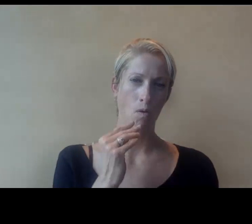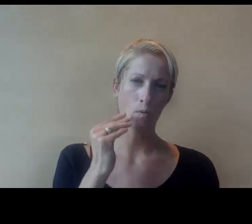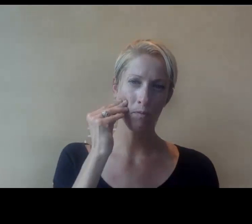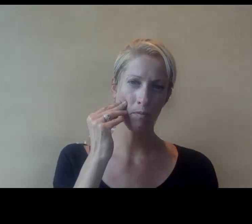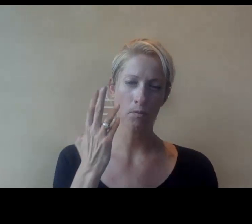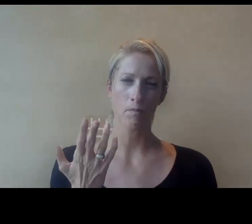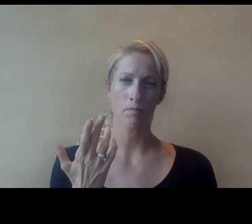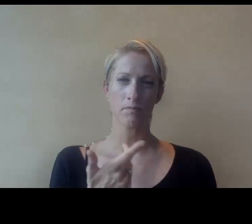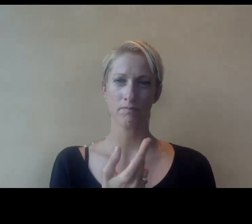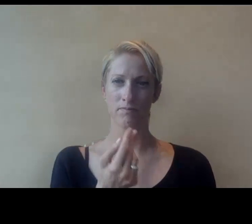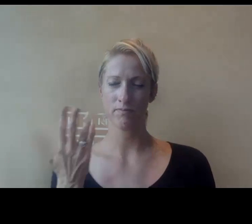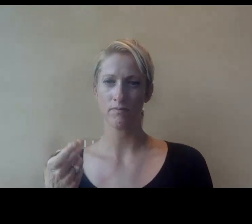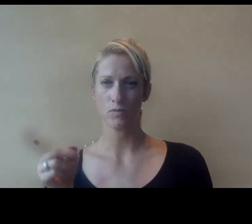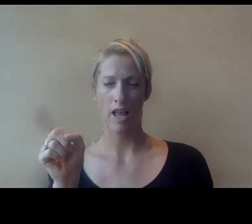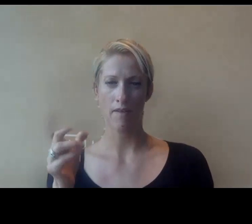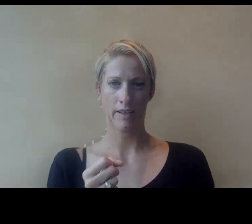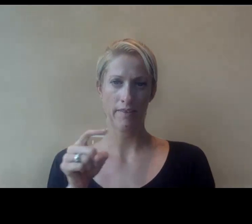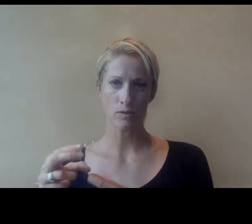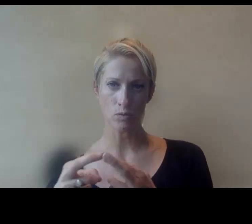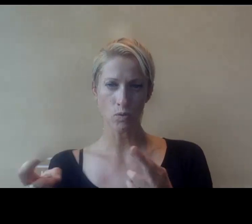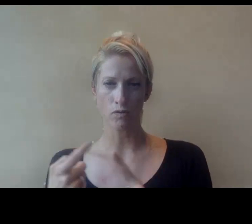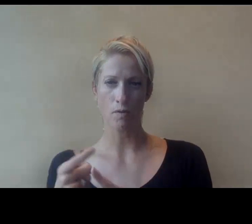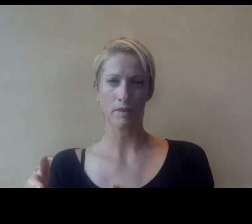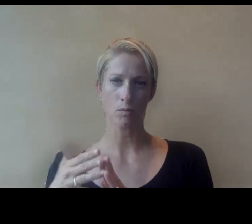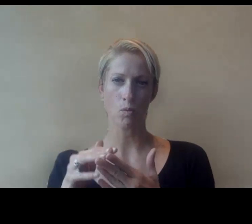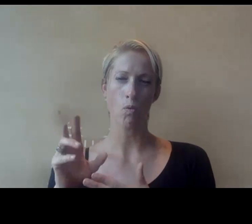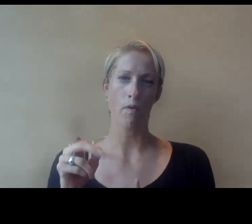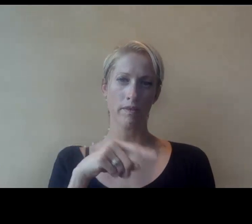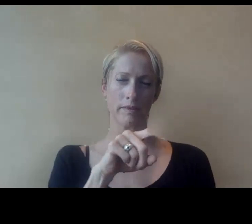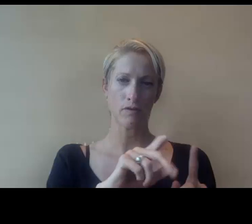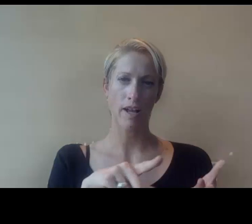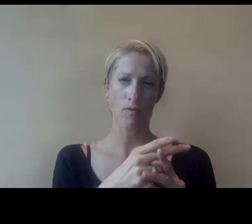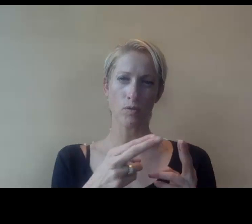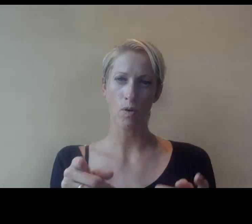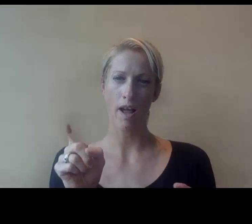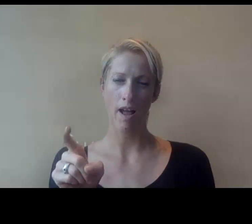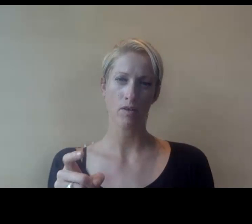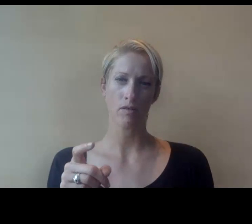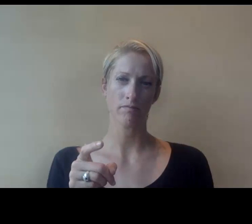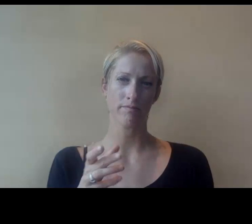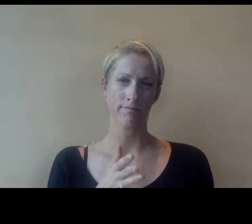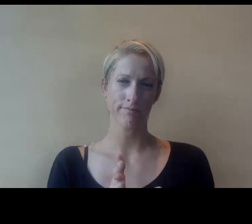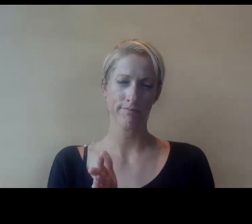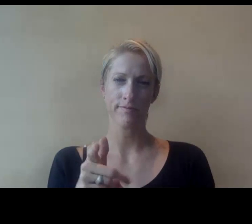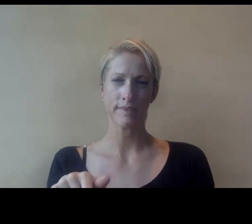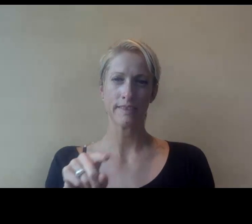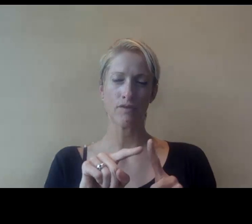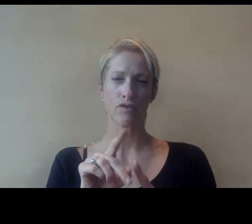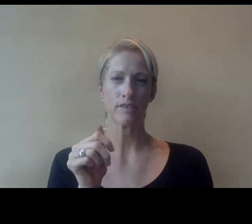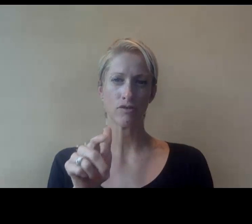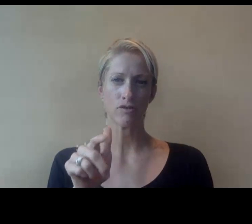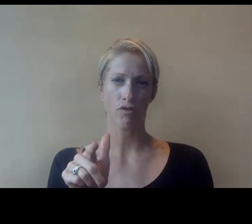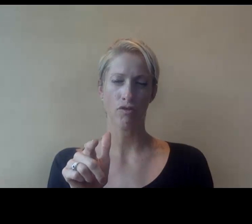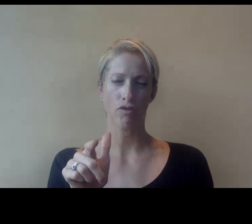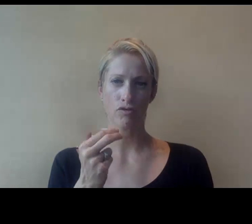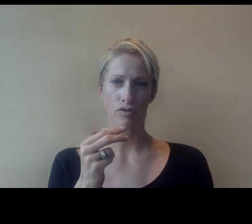being told to get this resource to the community or to get this resource, you have to go through these specific digital channels like QR